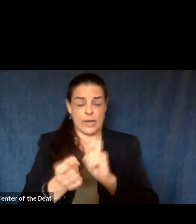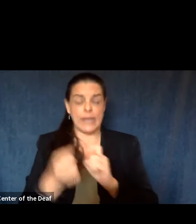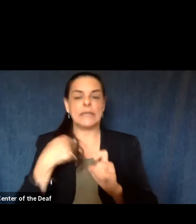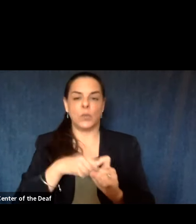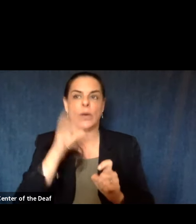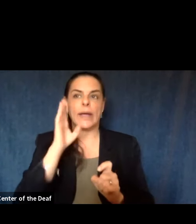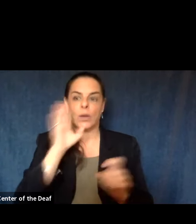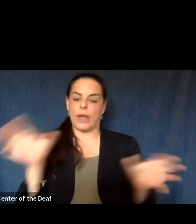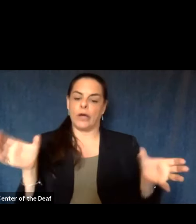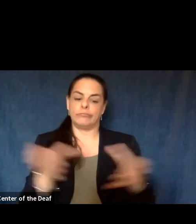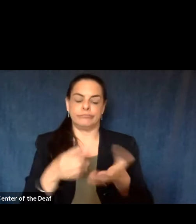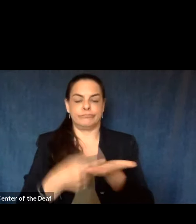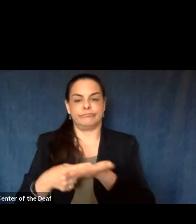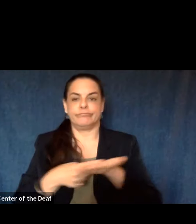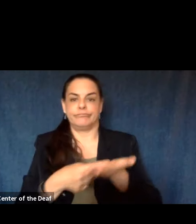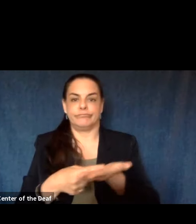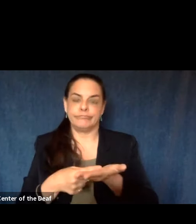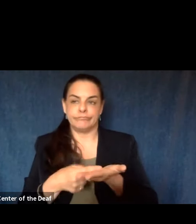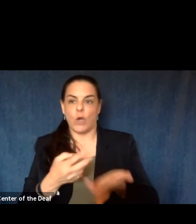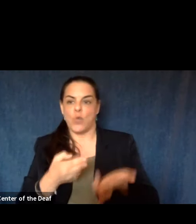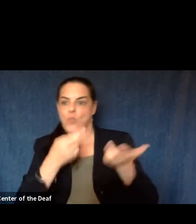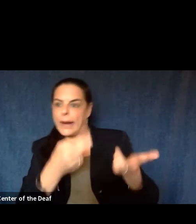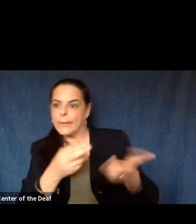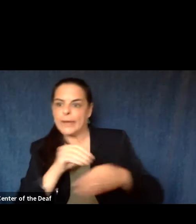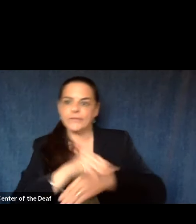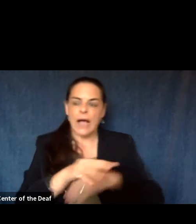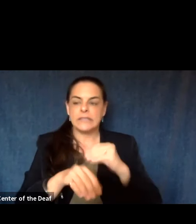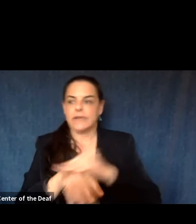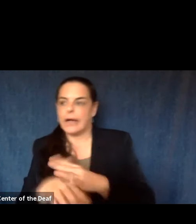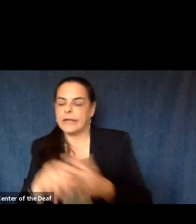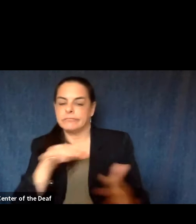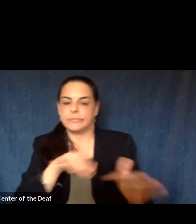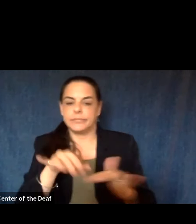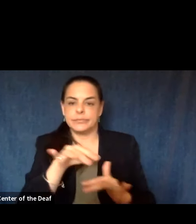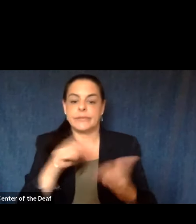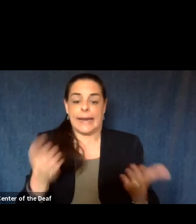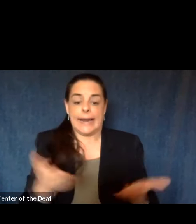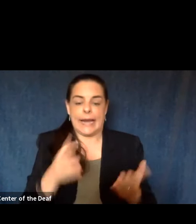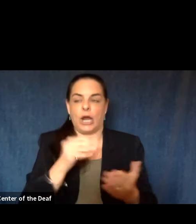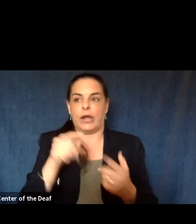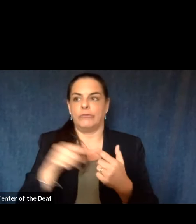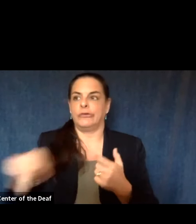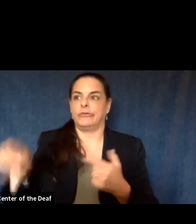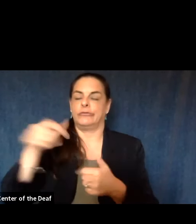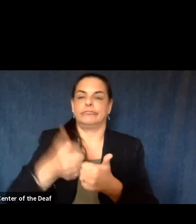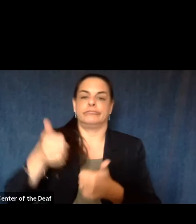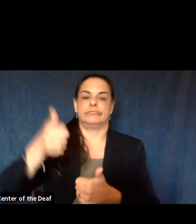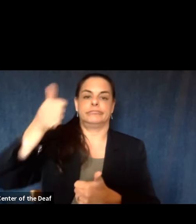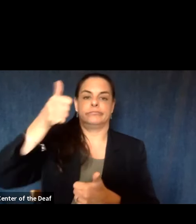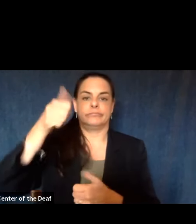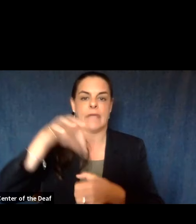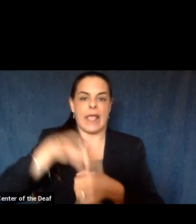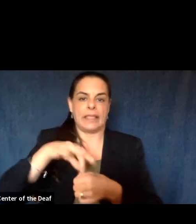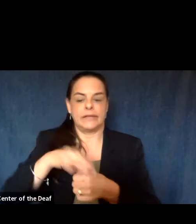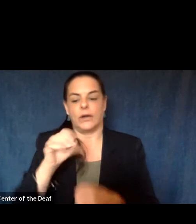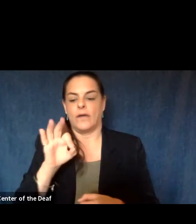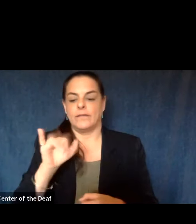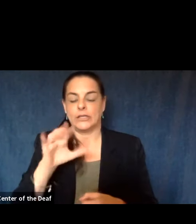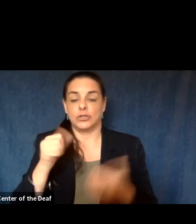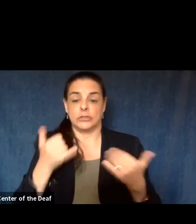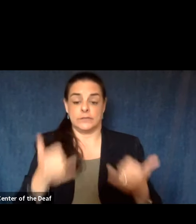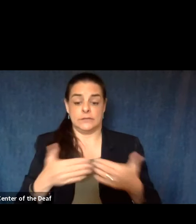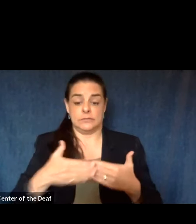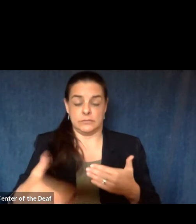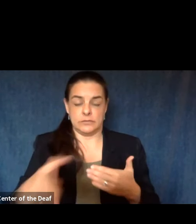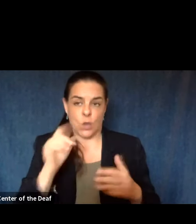get together and make recommendations again here and to our elected officials about moving forward and what that looks like. But we're really